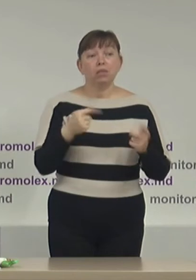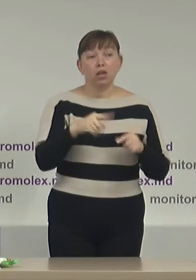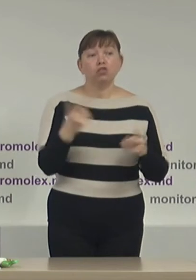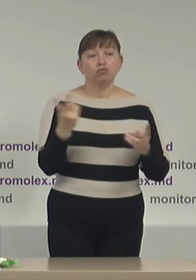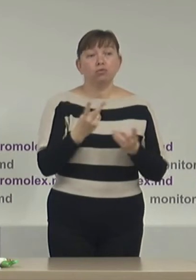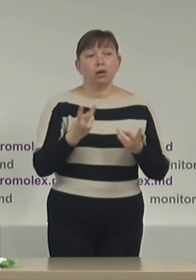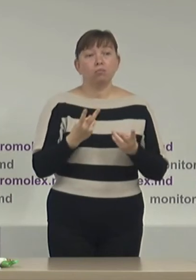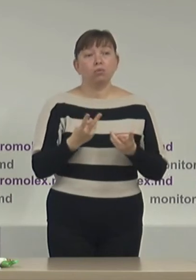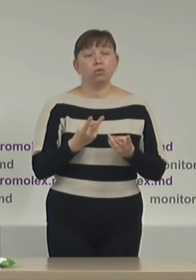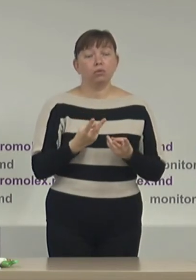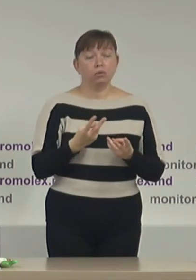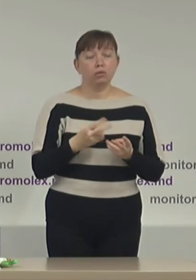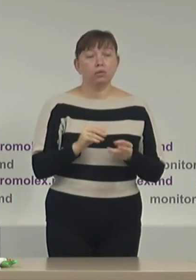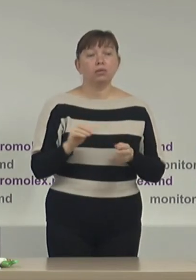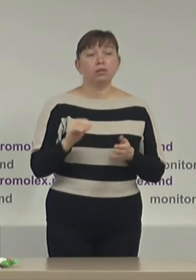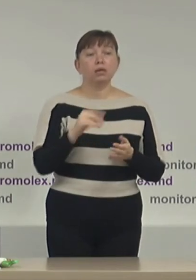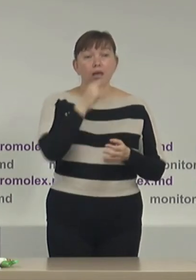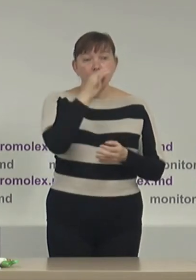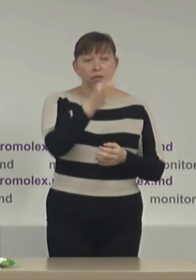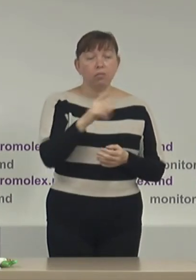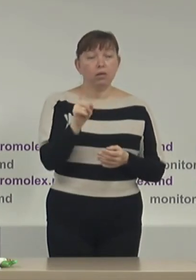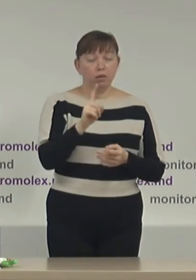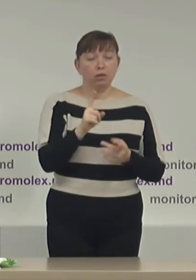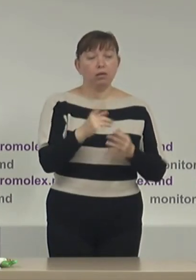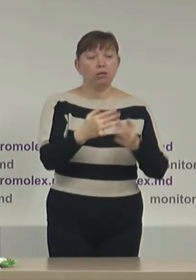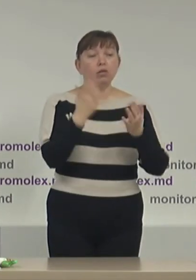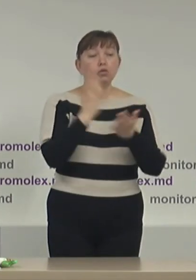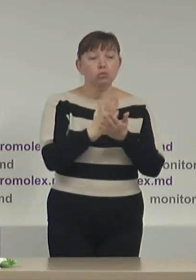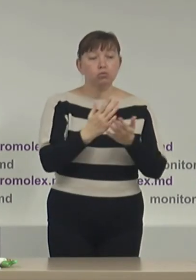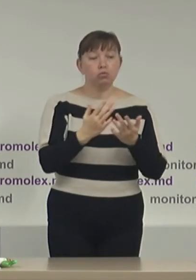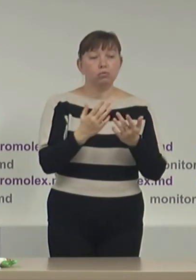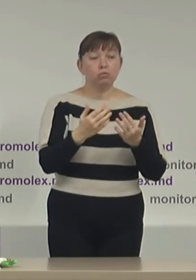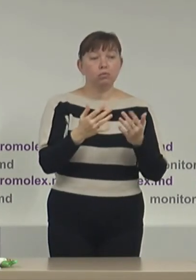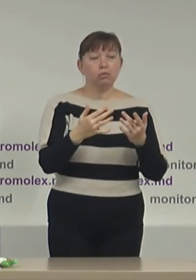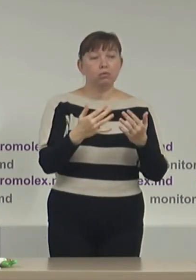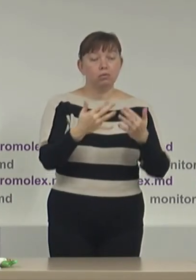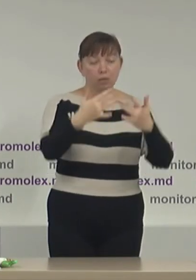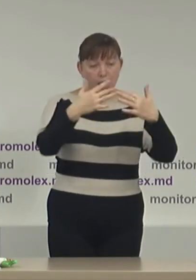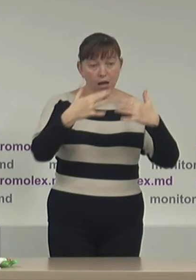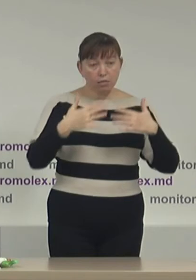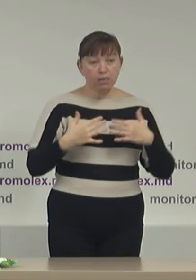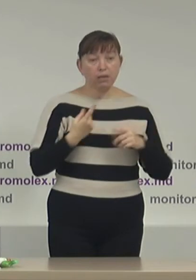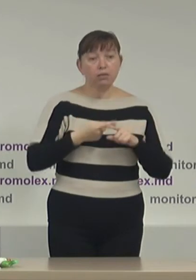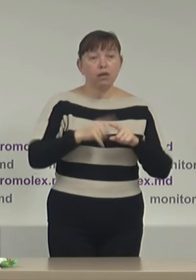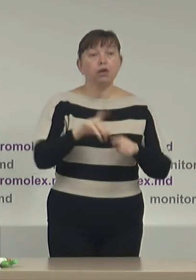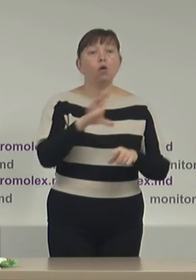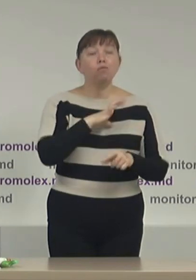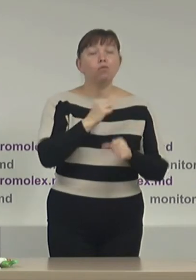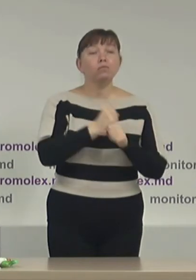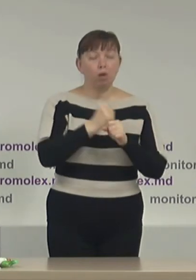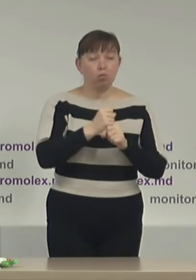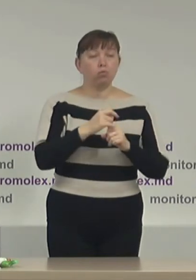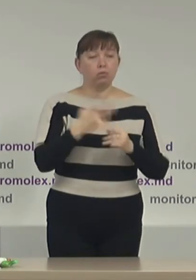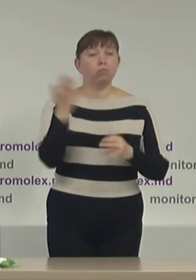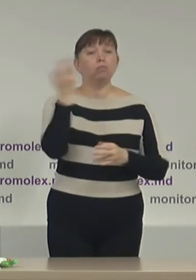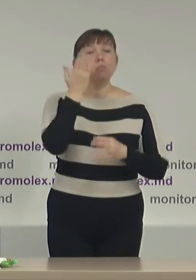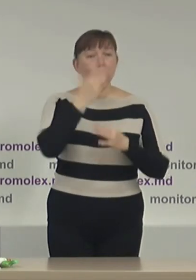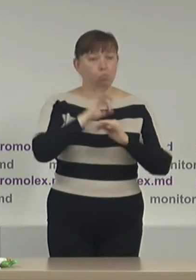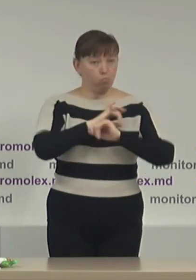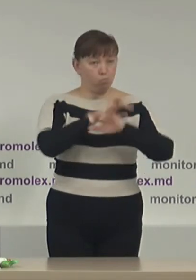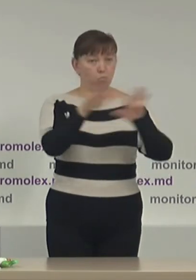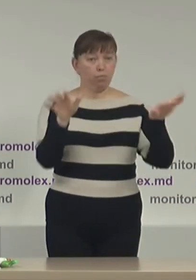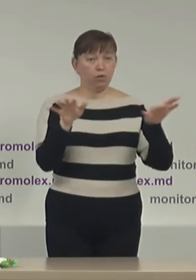Dodon. Here we have to underline the following aspects that were made